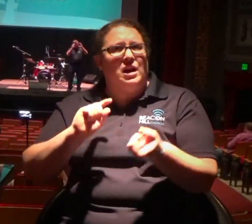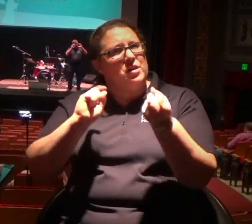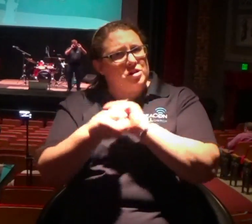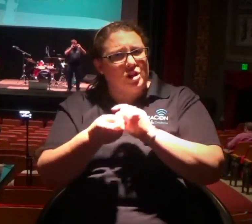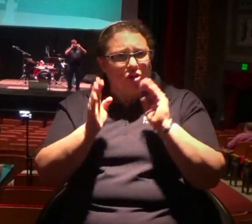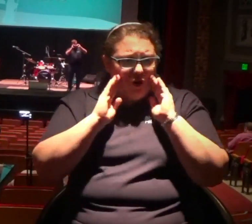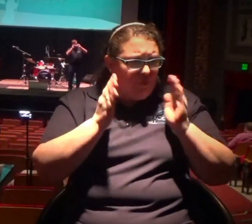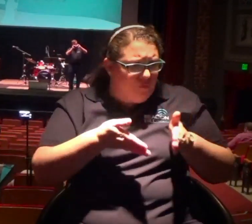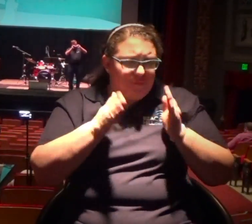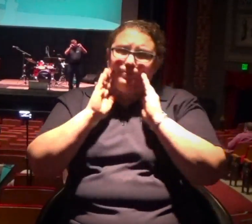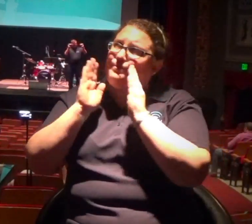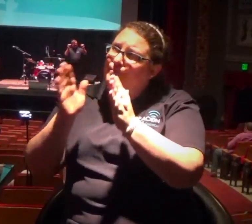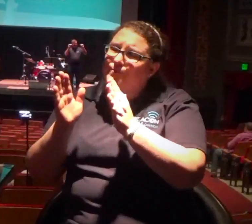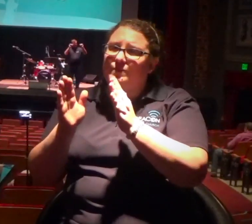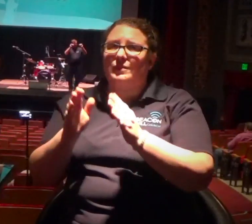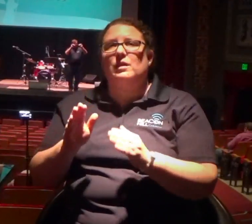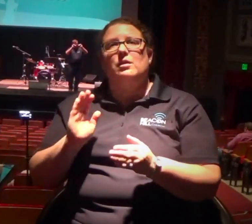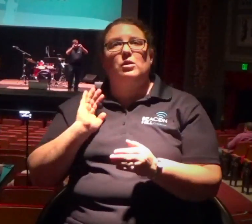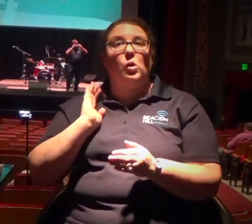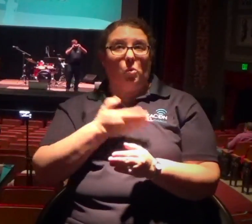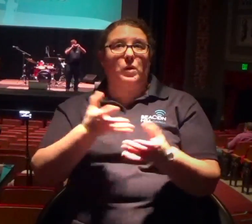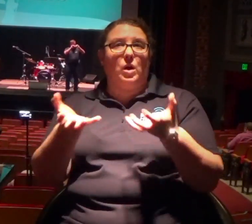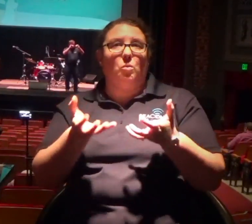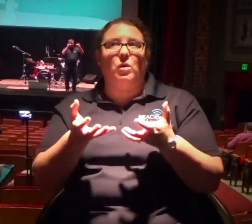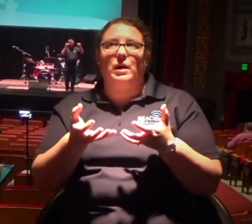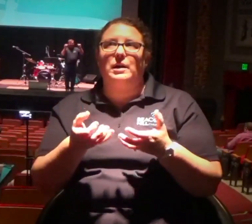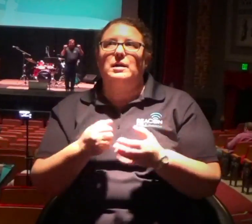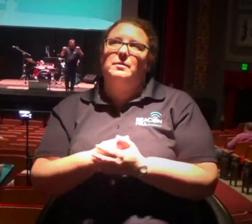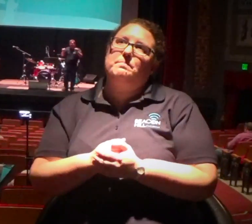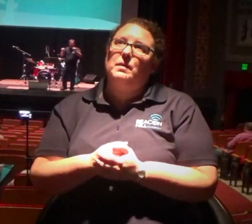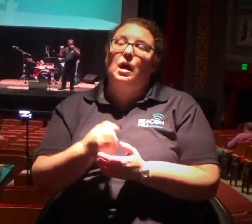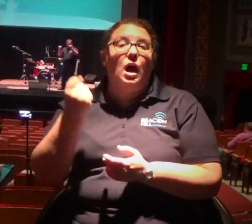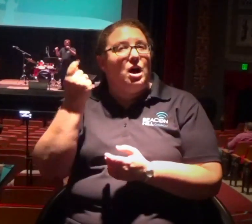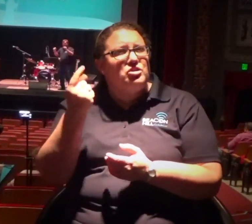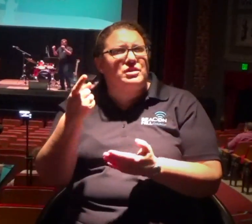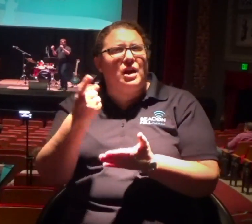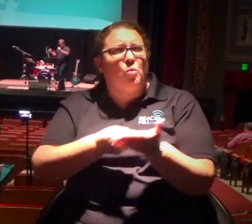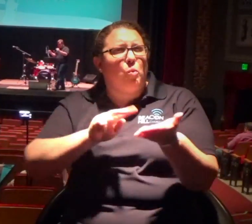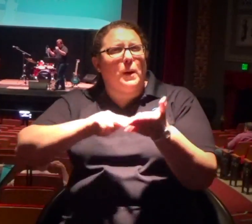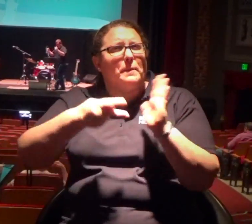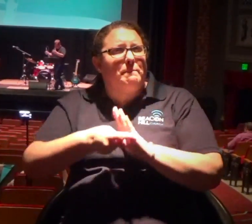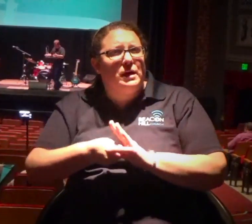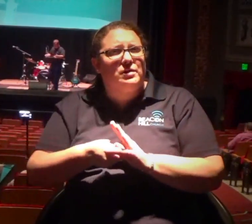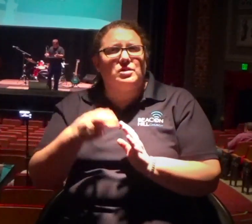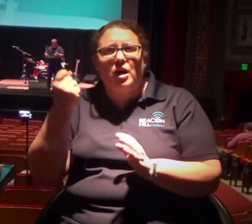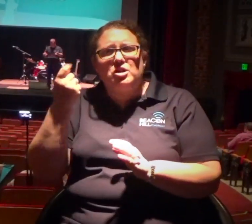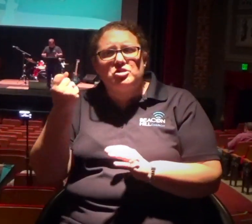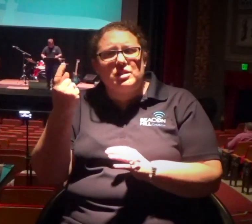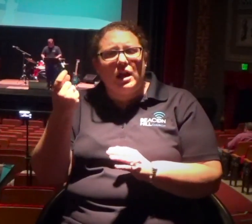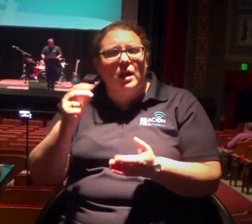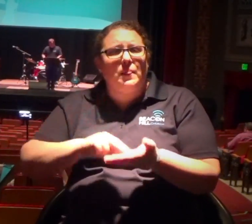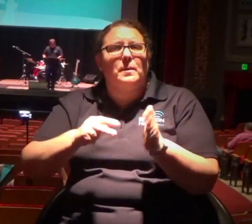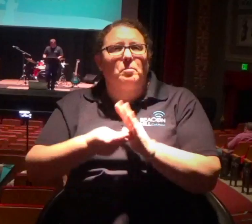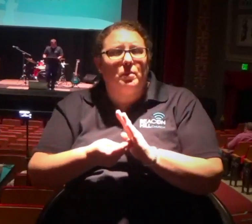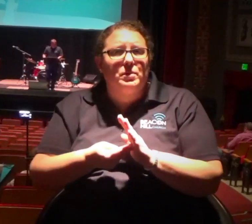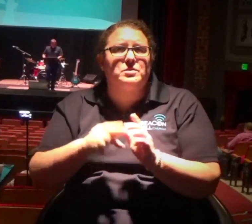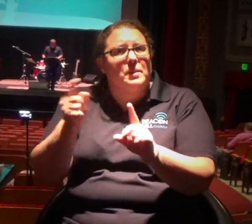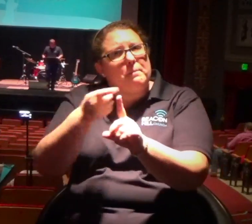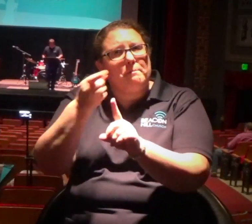pinpoint what it means to understand the Bible and the purpose and the mission of the Bible. And so when we look through Scripture